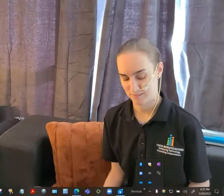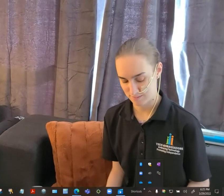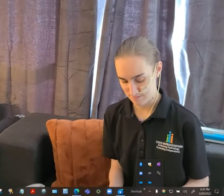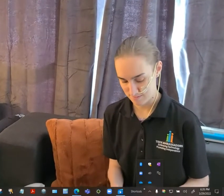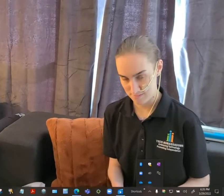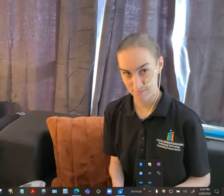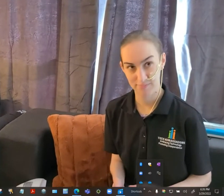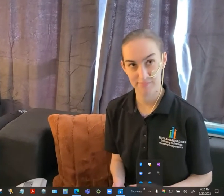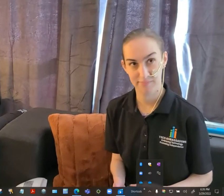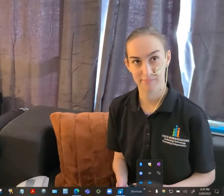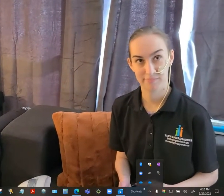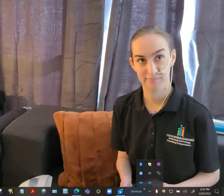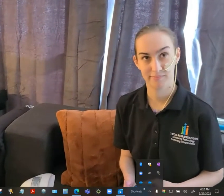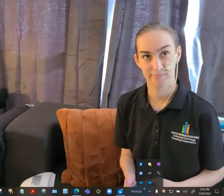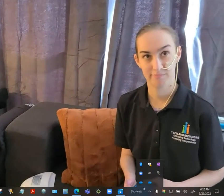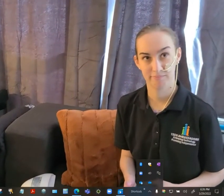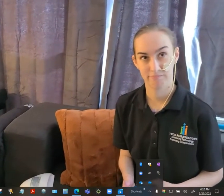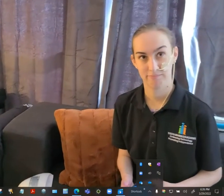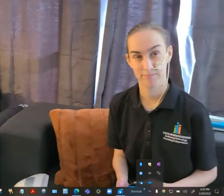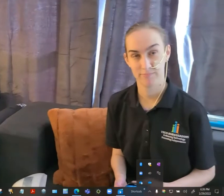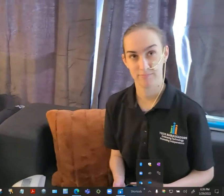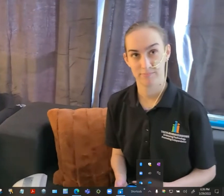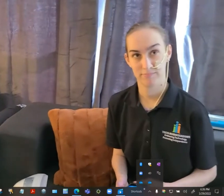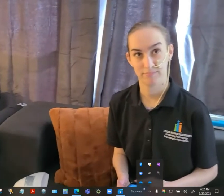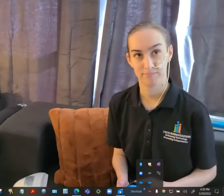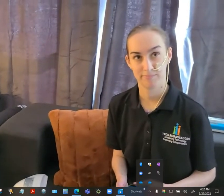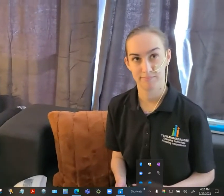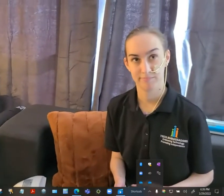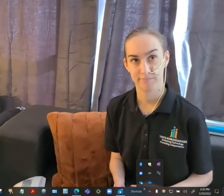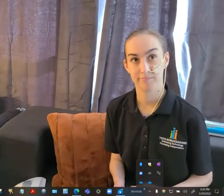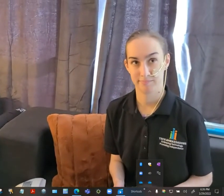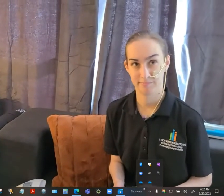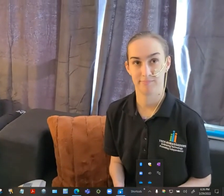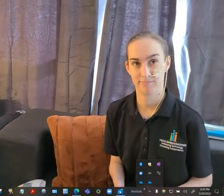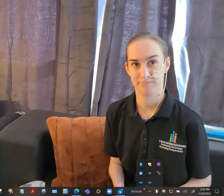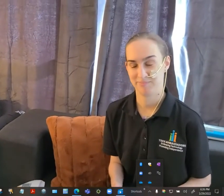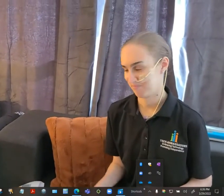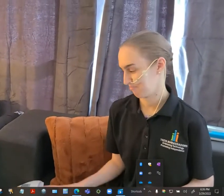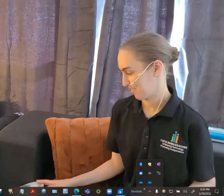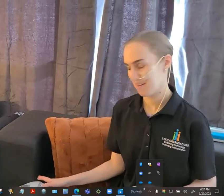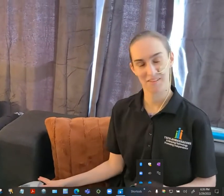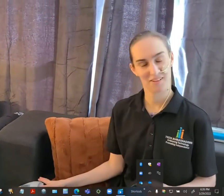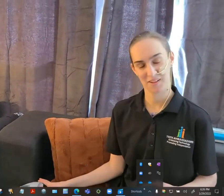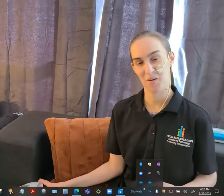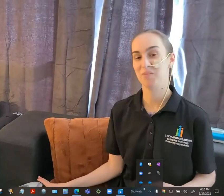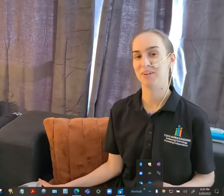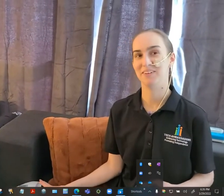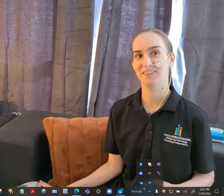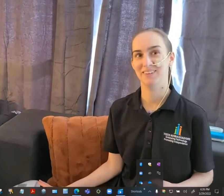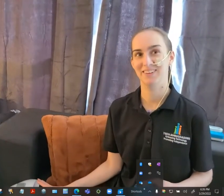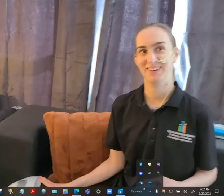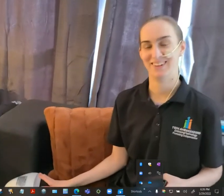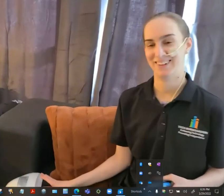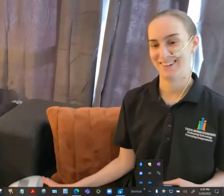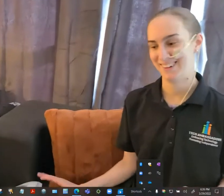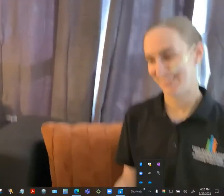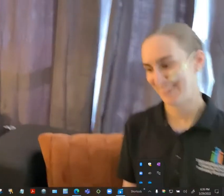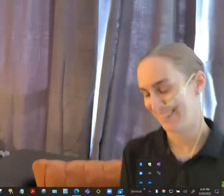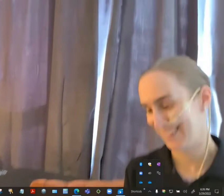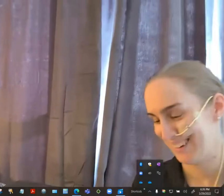like if you kind of had a blanket around you and you just threw one end over that, then you kind of get the air inside of it? Go and feel it.